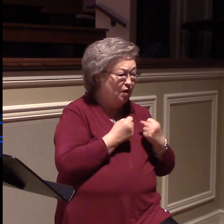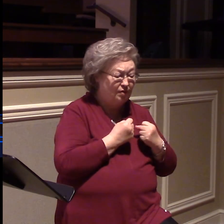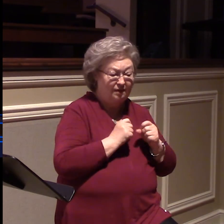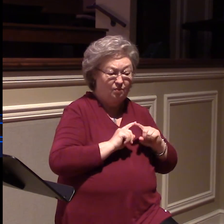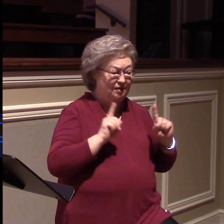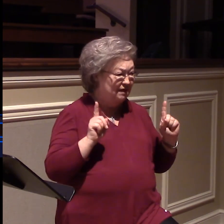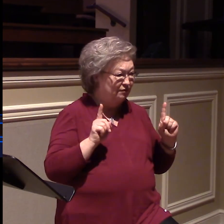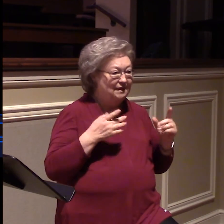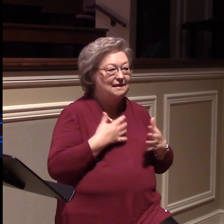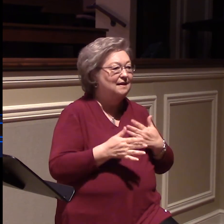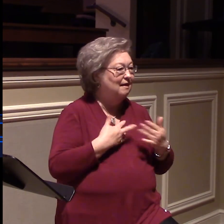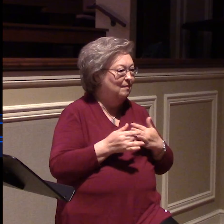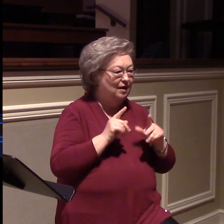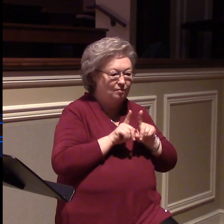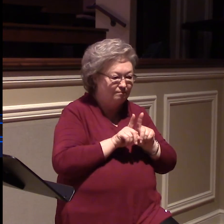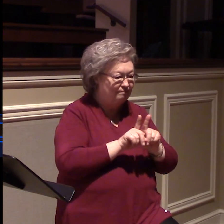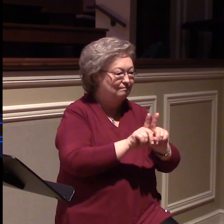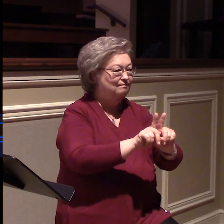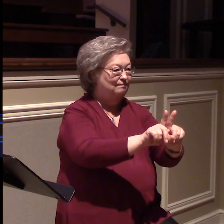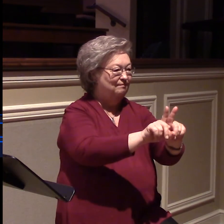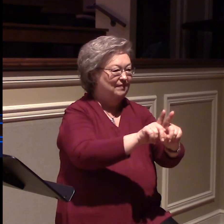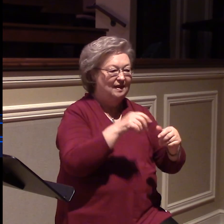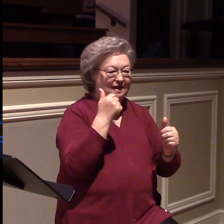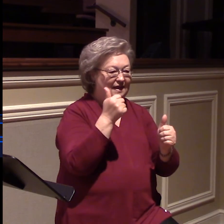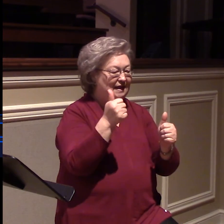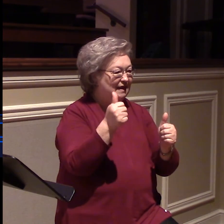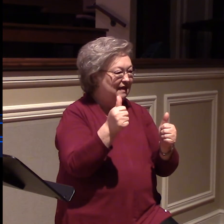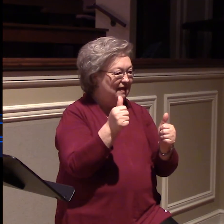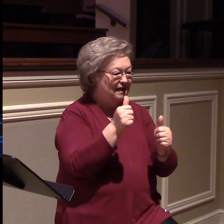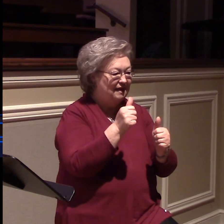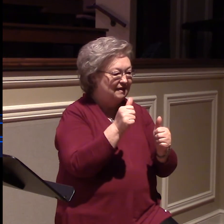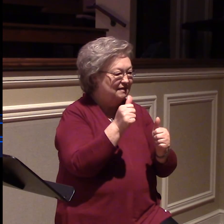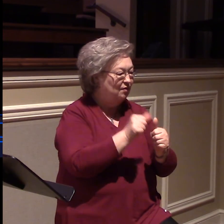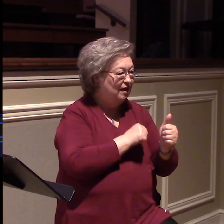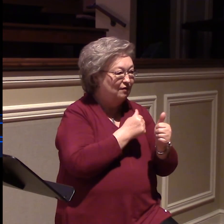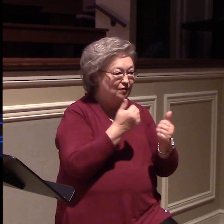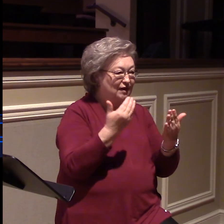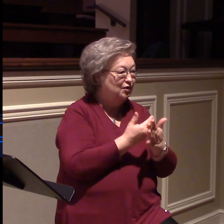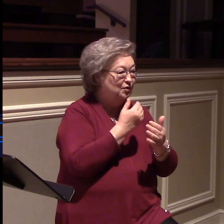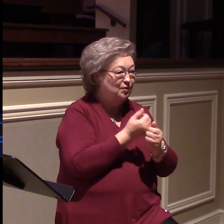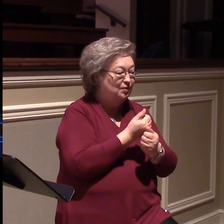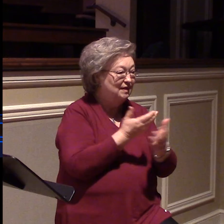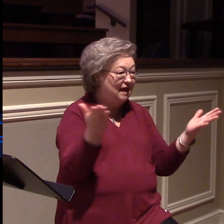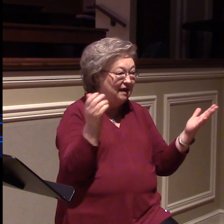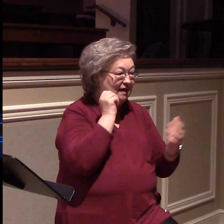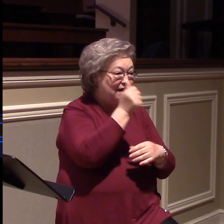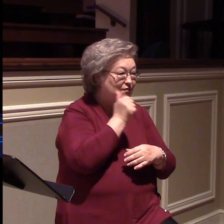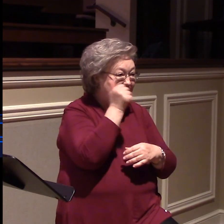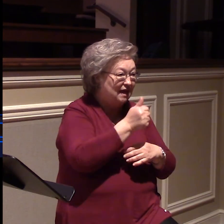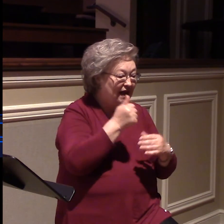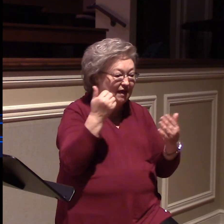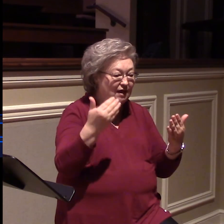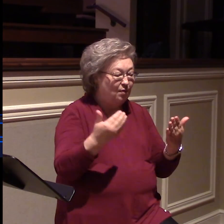different, and that every new day and stage brings a new set of challenges that are the